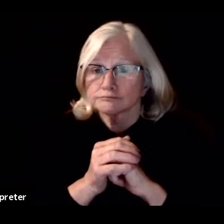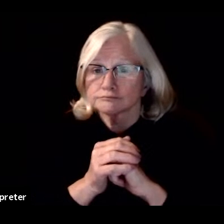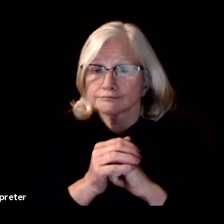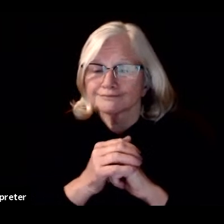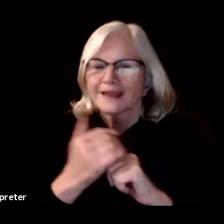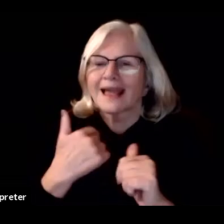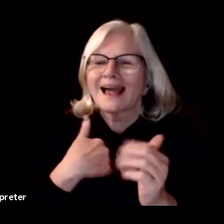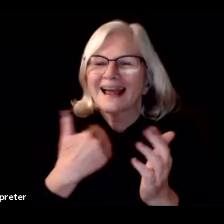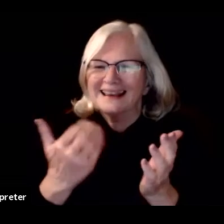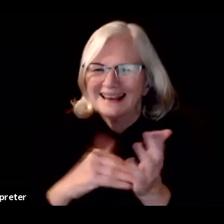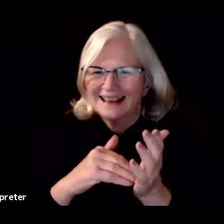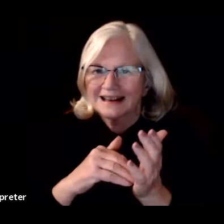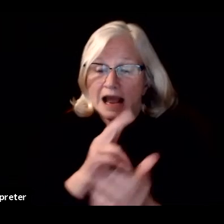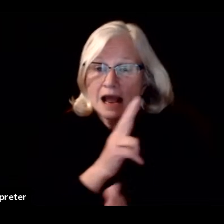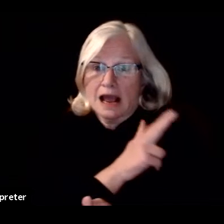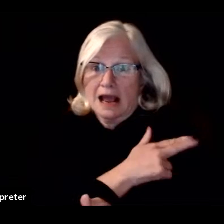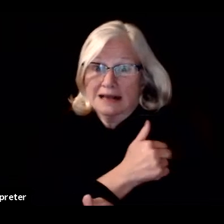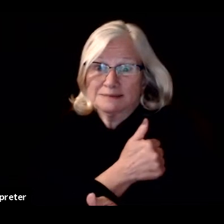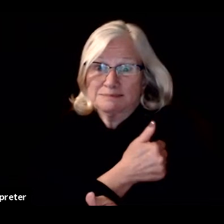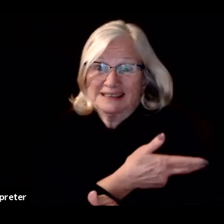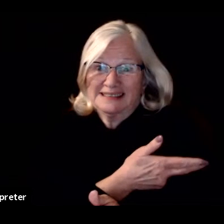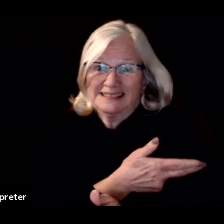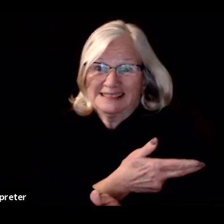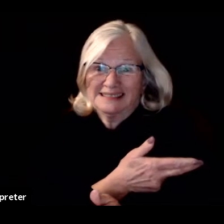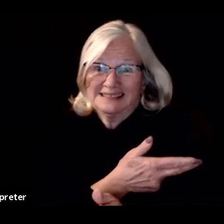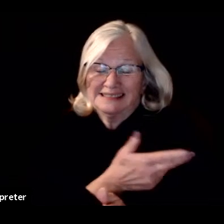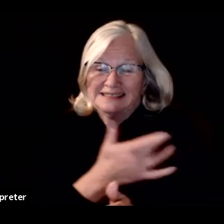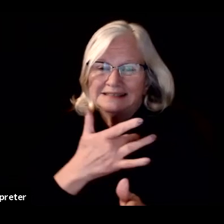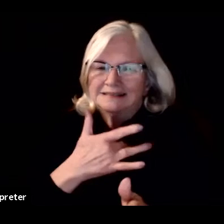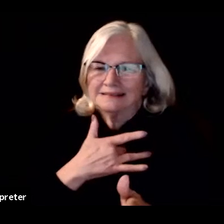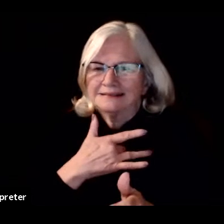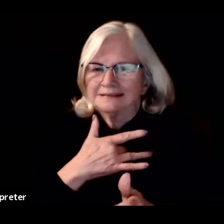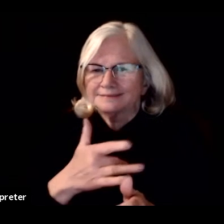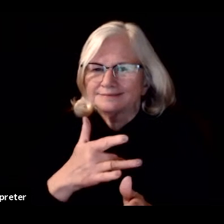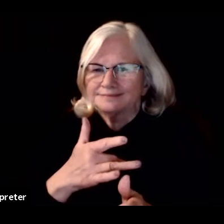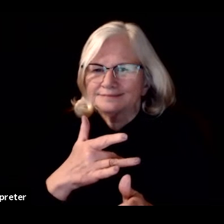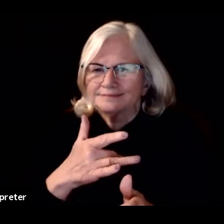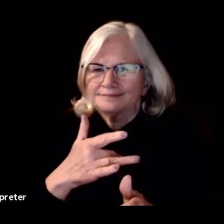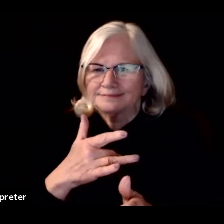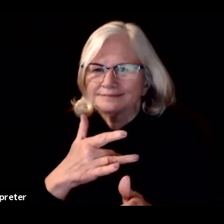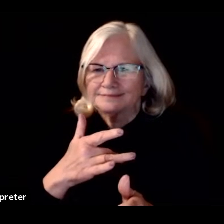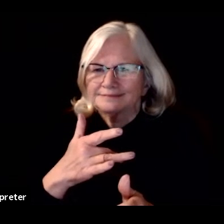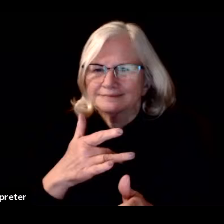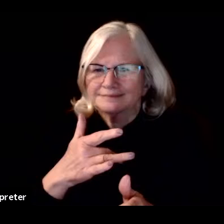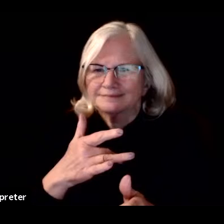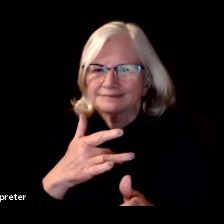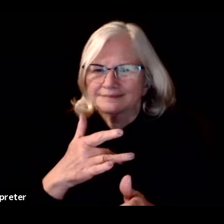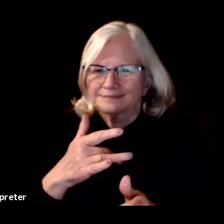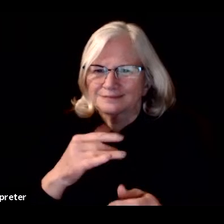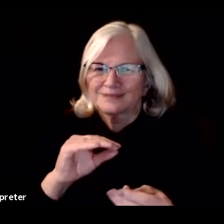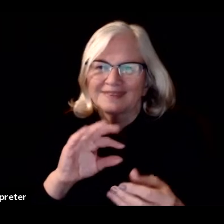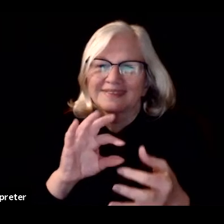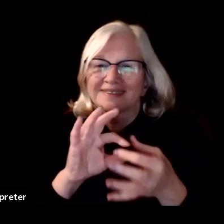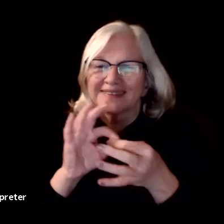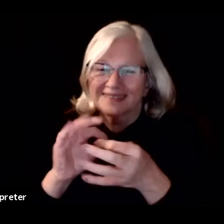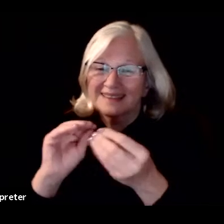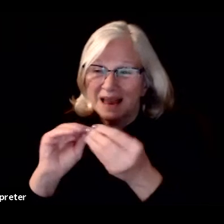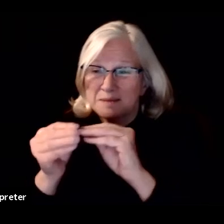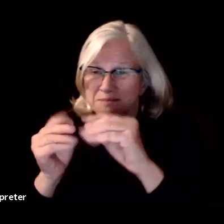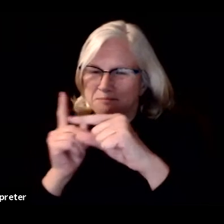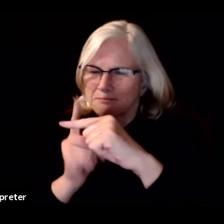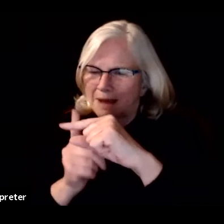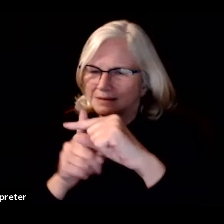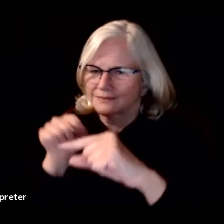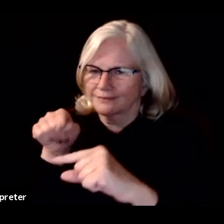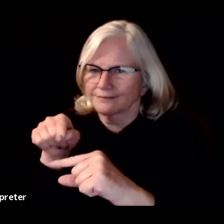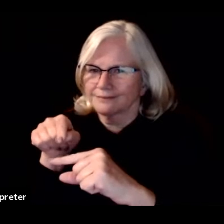behind case growth, and sadly, mortality lags behind hospitalization. So as these numbers continue to go up,